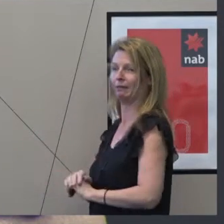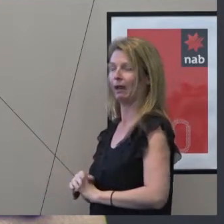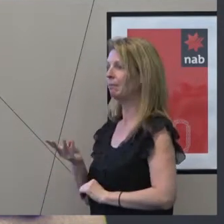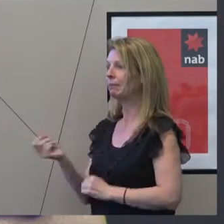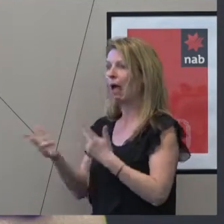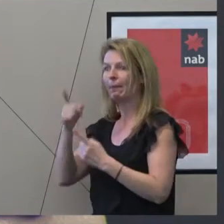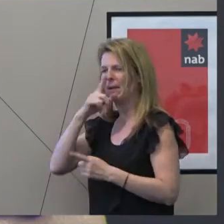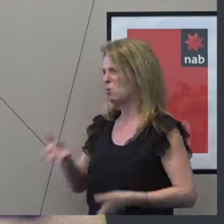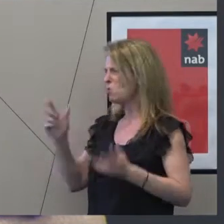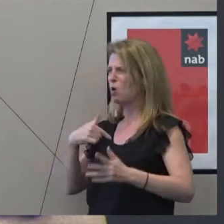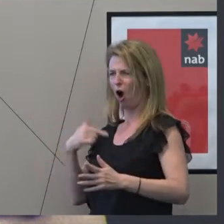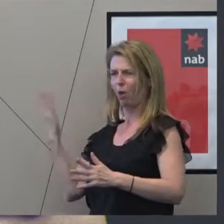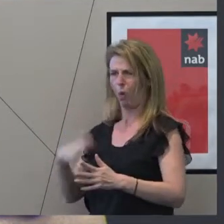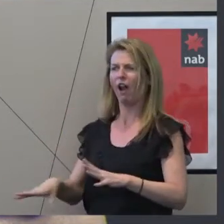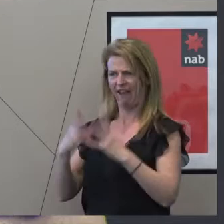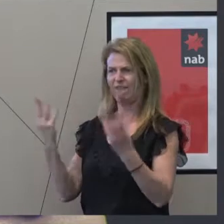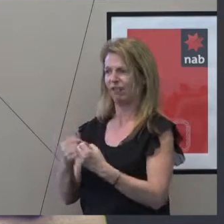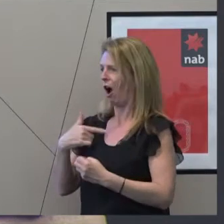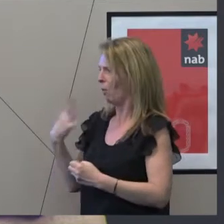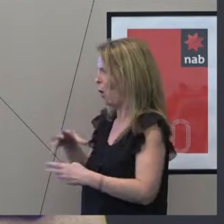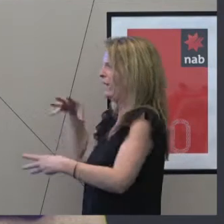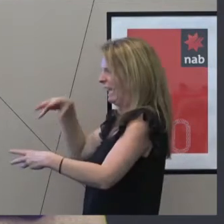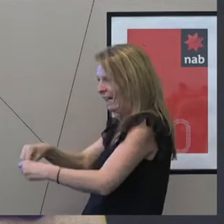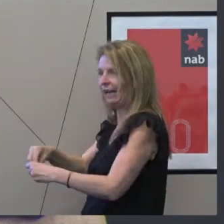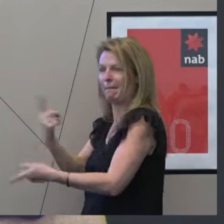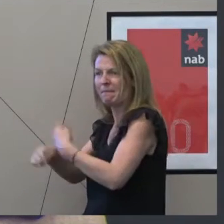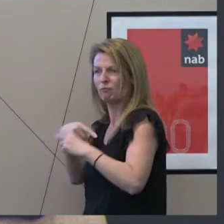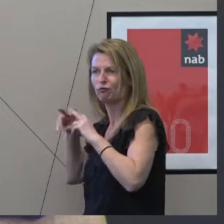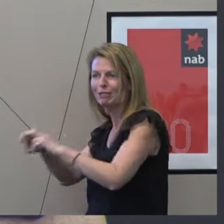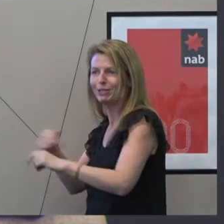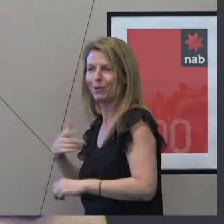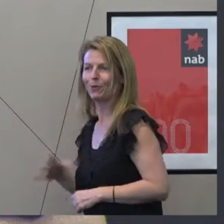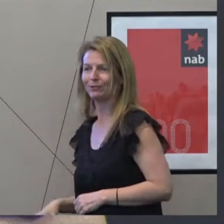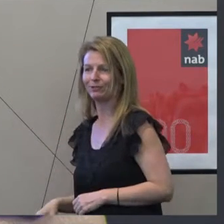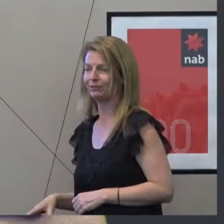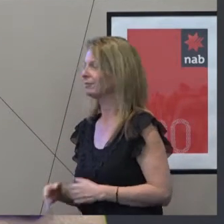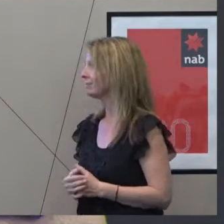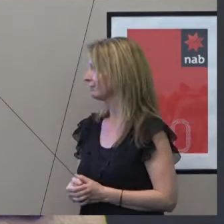themselves whole as bolus in to being a researcher themselves.